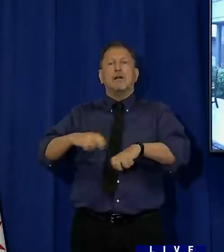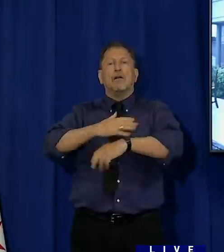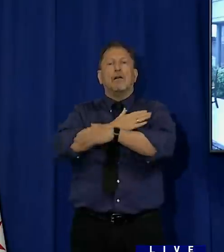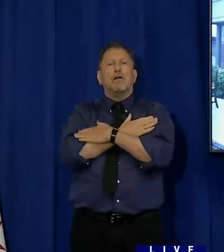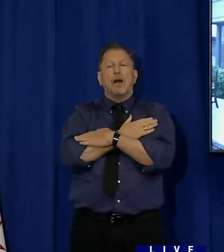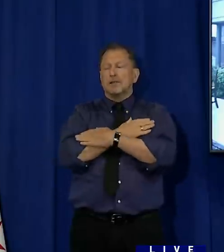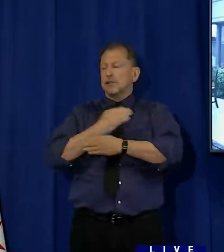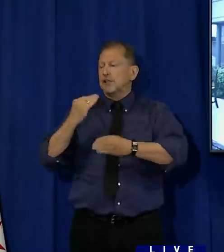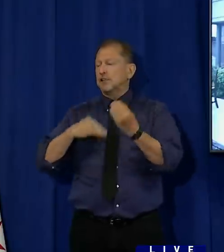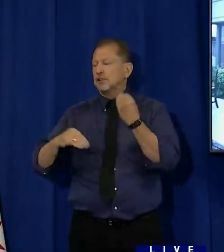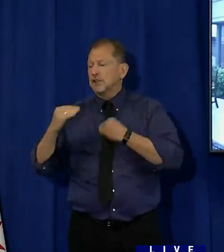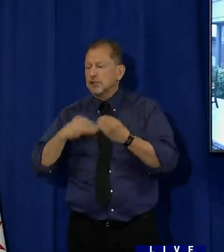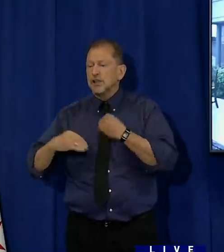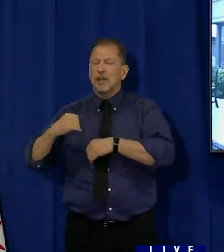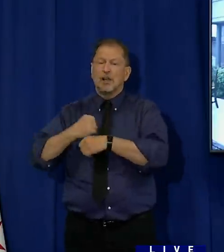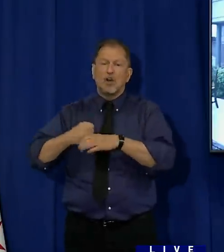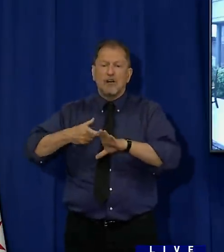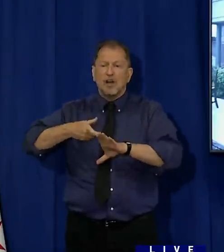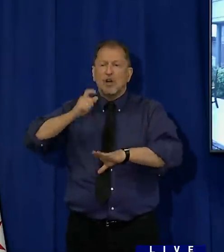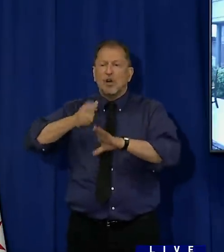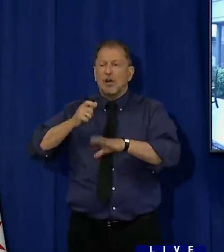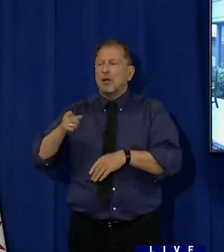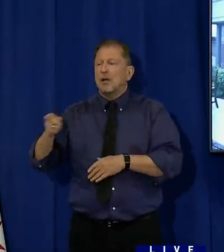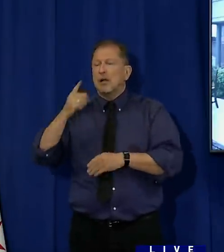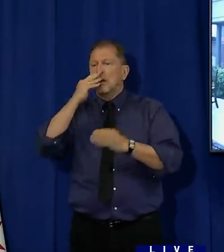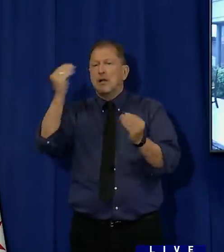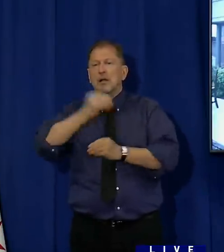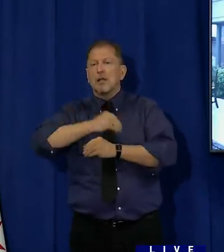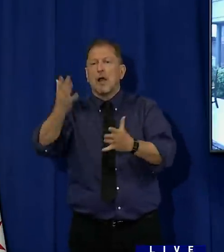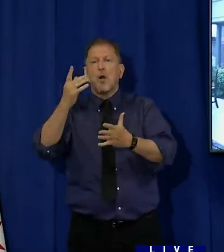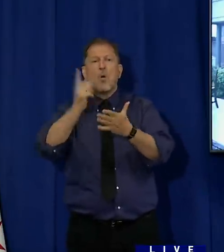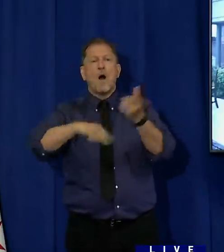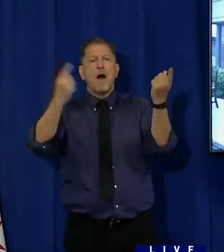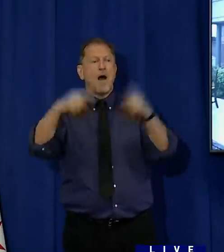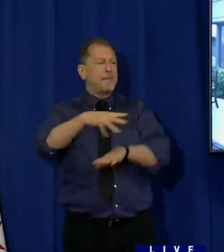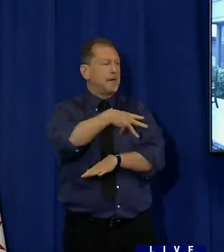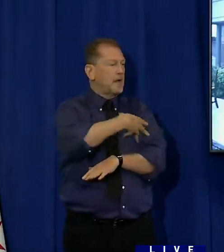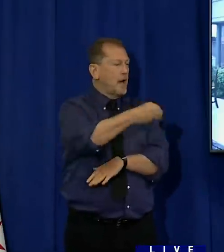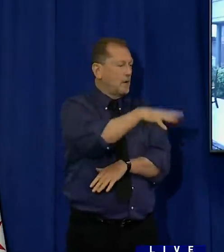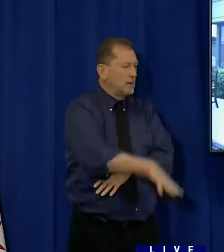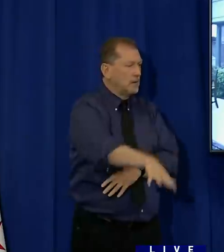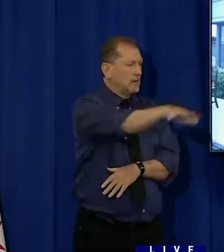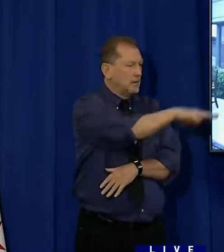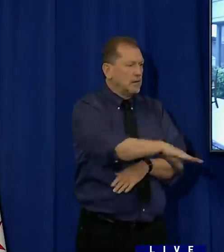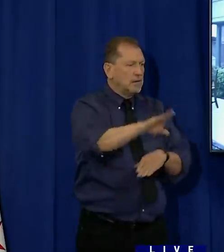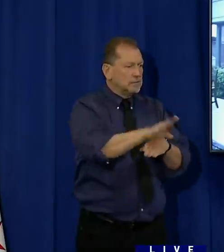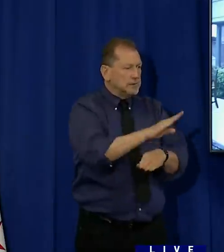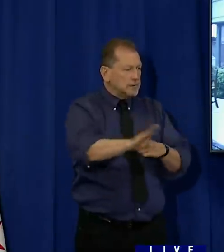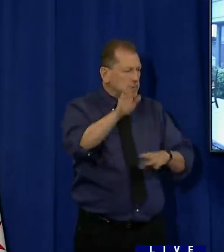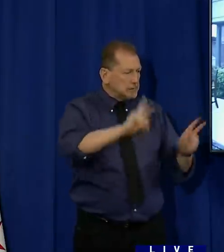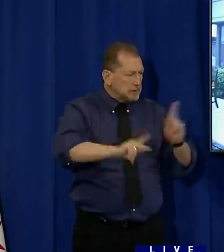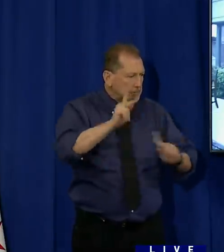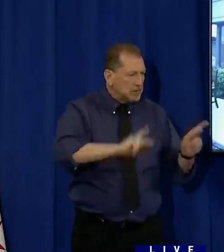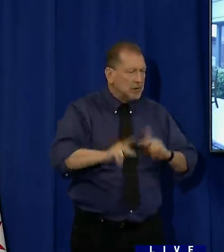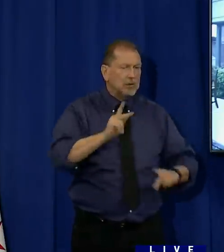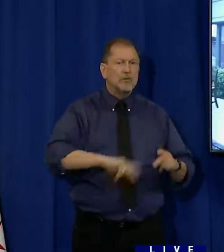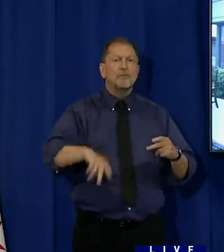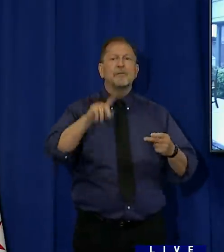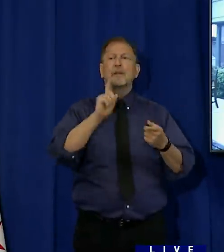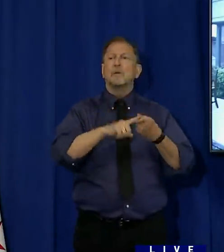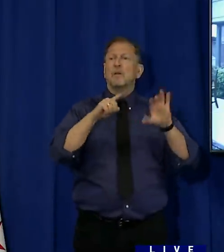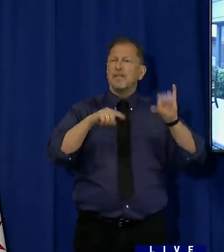and they did not care about what was happening to business people, to this